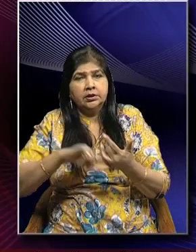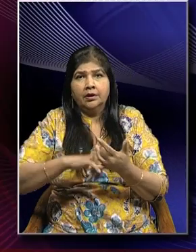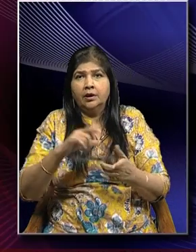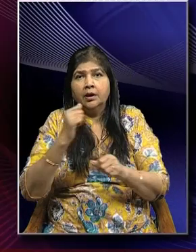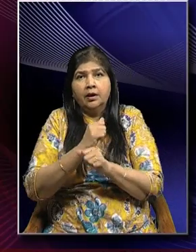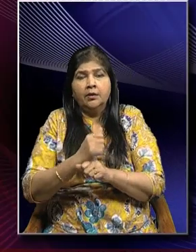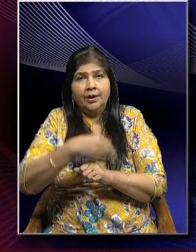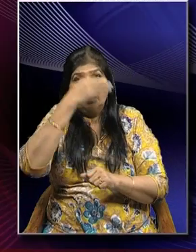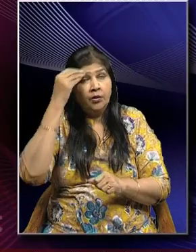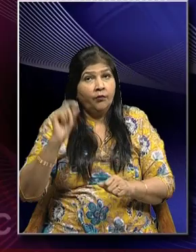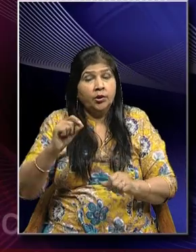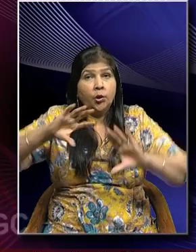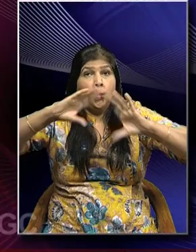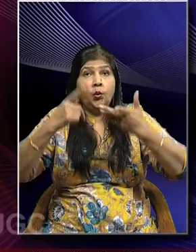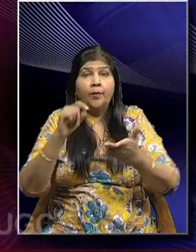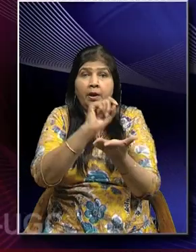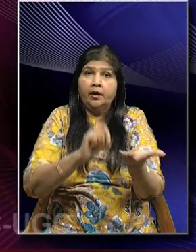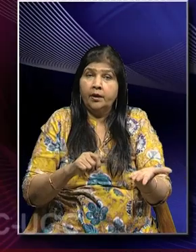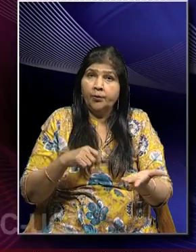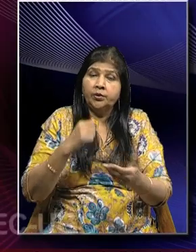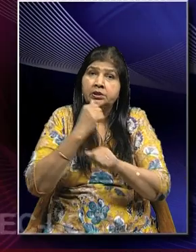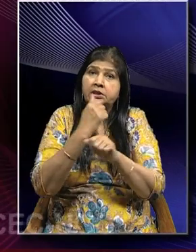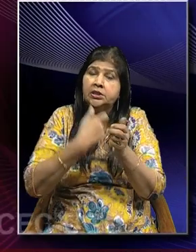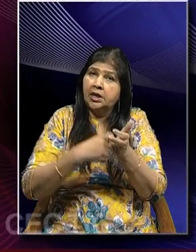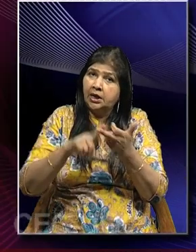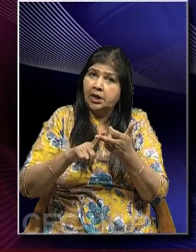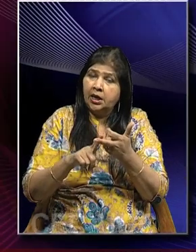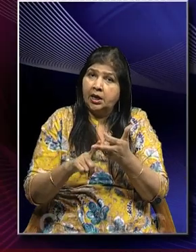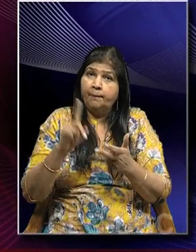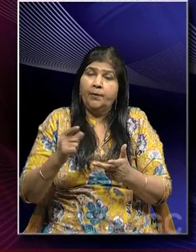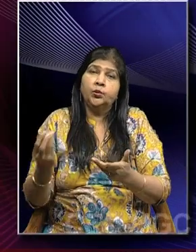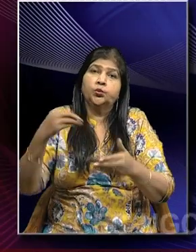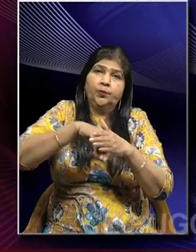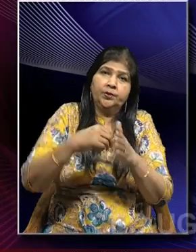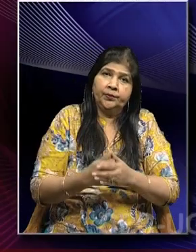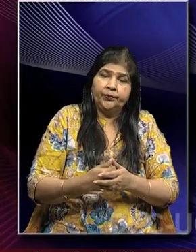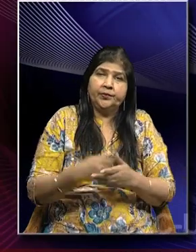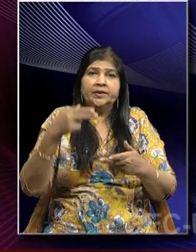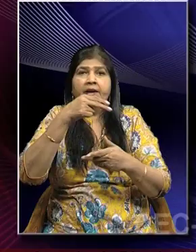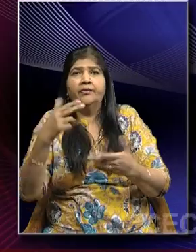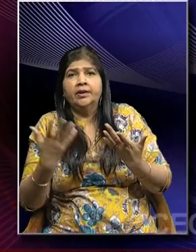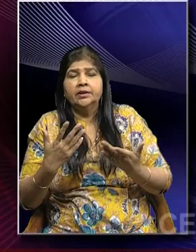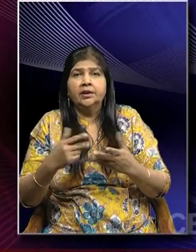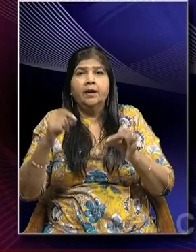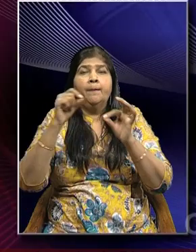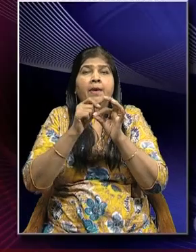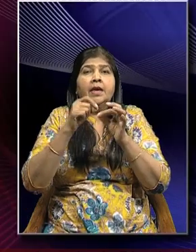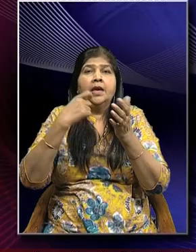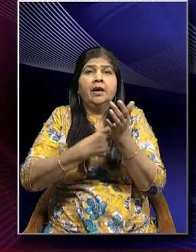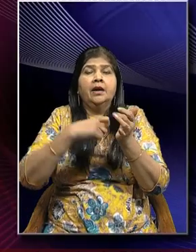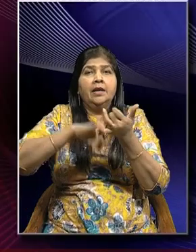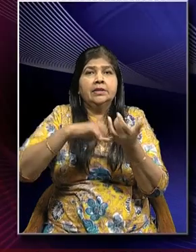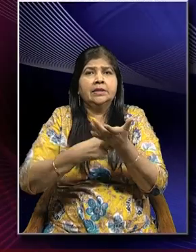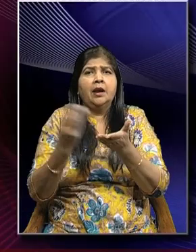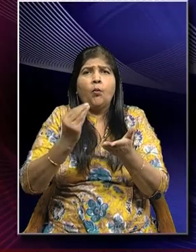Global Reporting Initiative, that is GRI. GRI actually defines the BRSR.